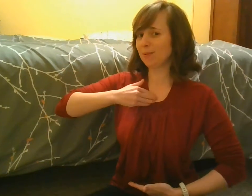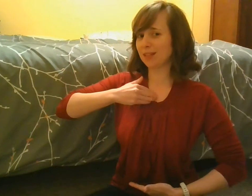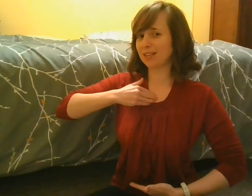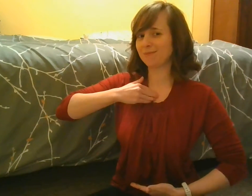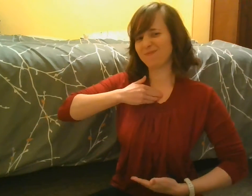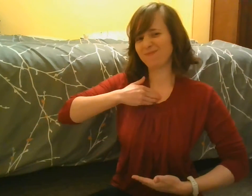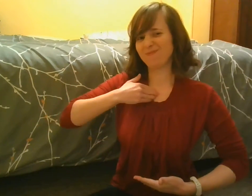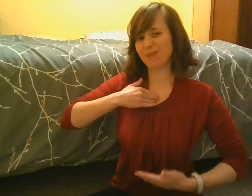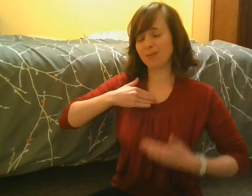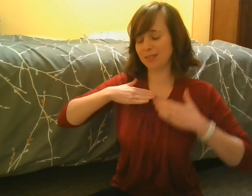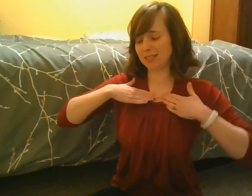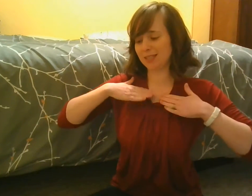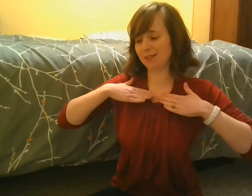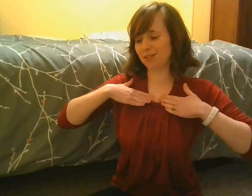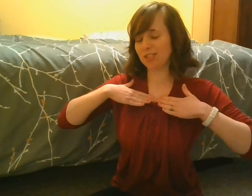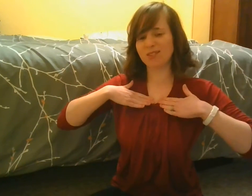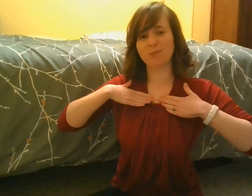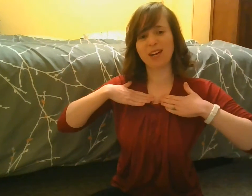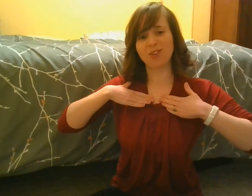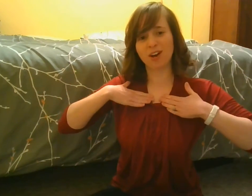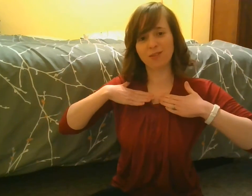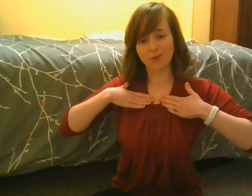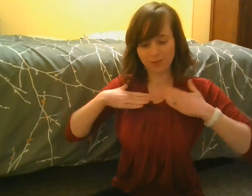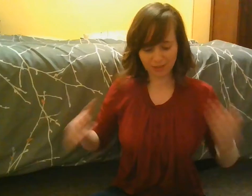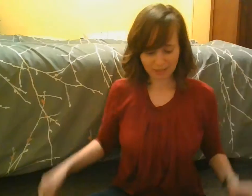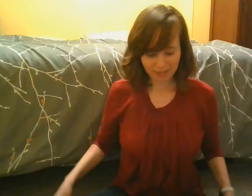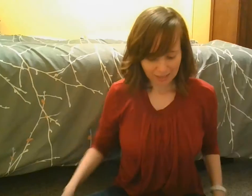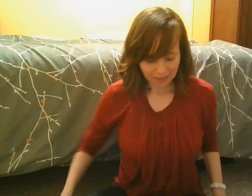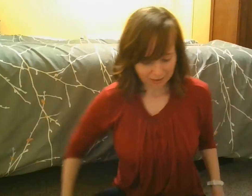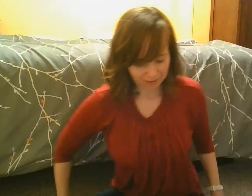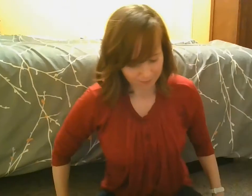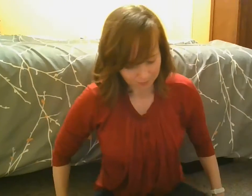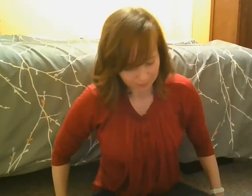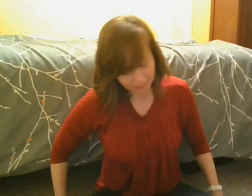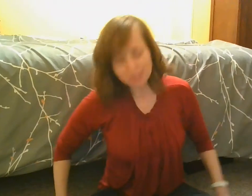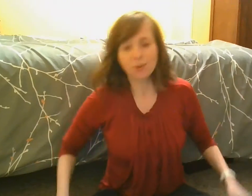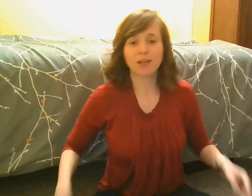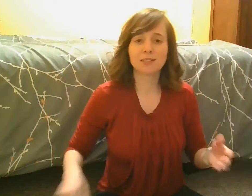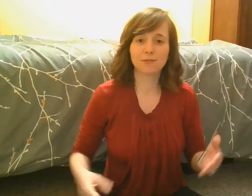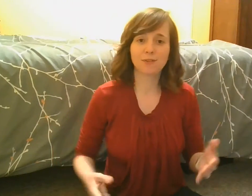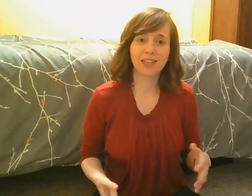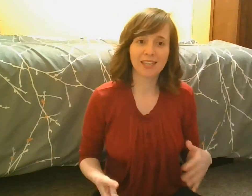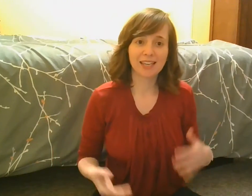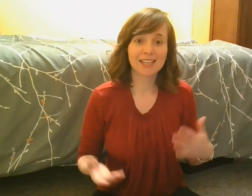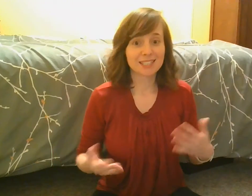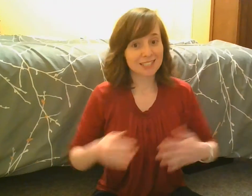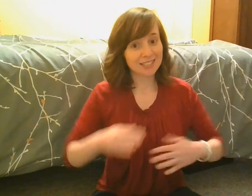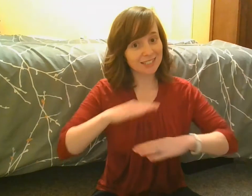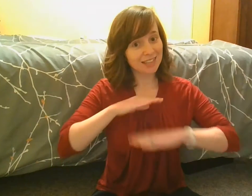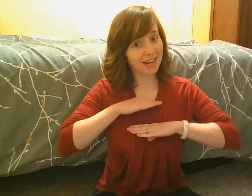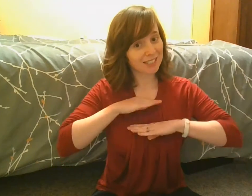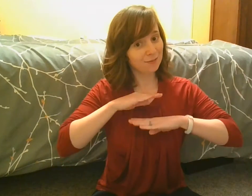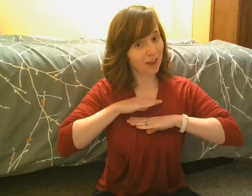probably just under by your collarbone. Next one is feeling